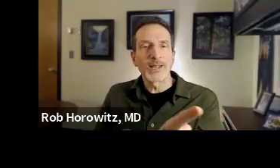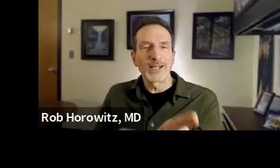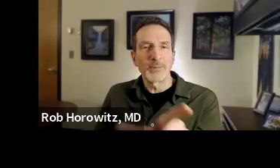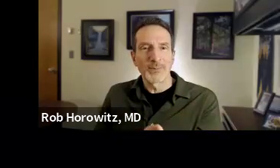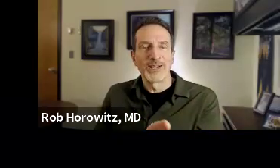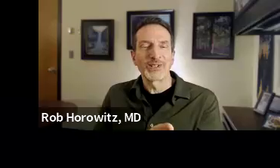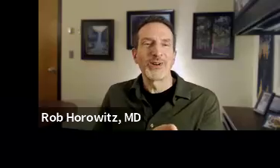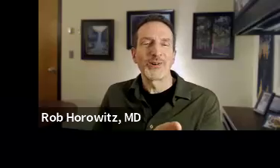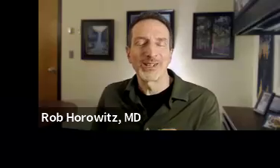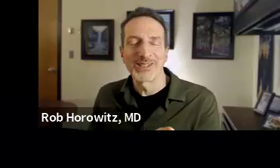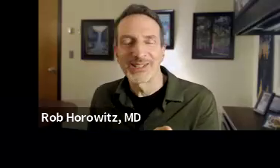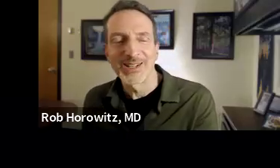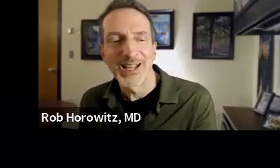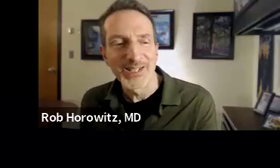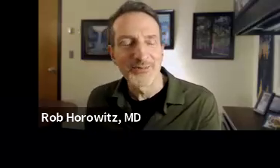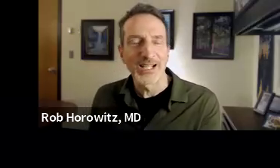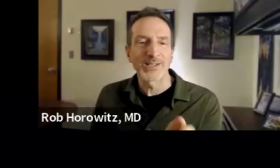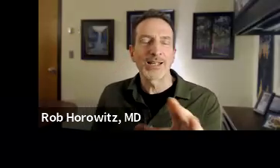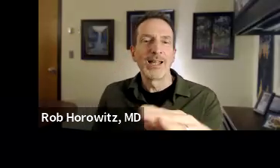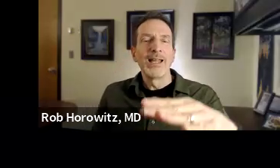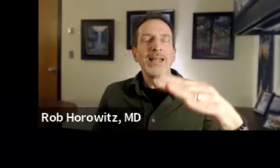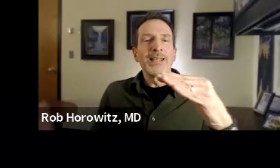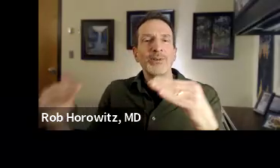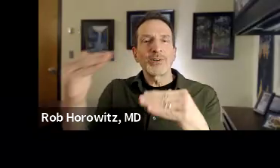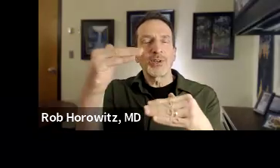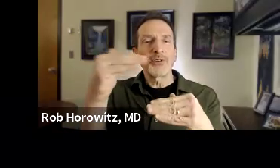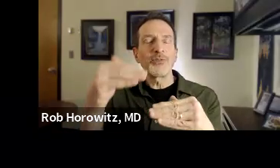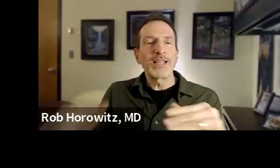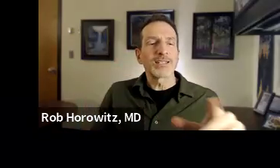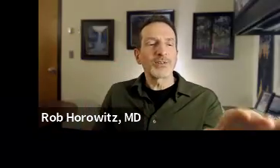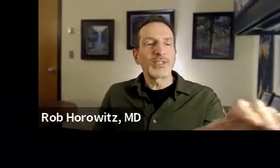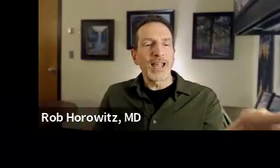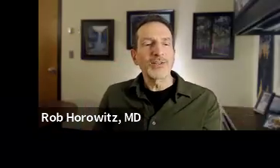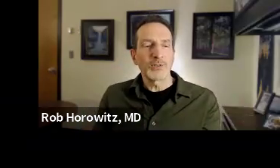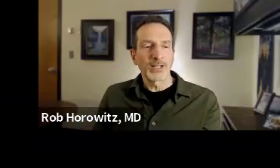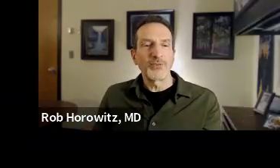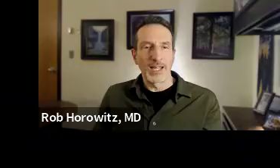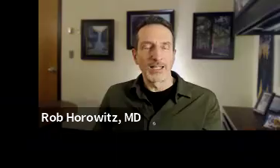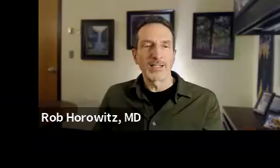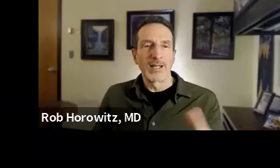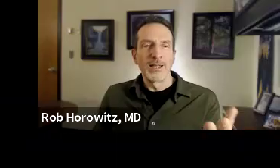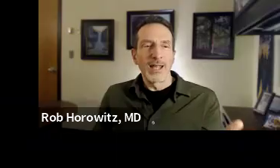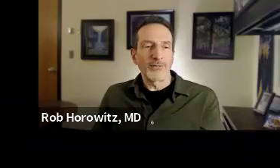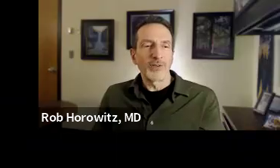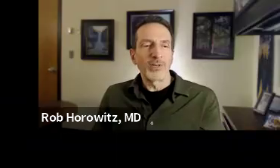quite simulate it, but I'm going to show you just an idea of what it's like. There are phases. There's the entering phase after